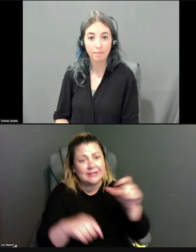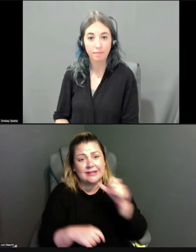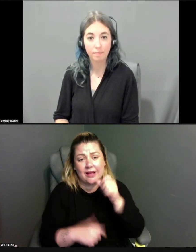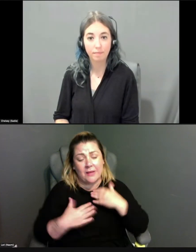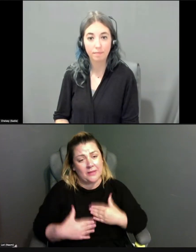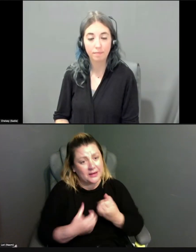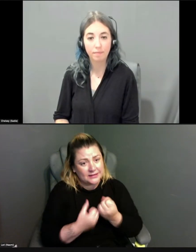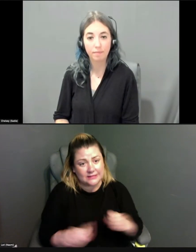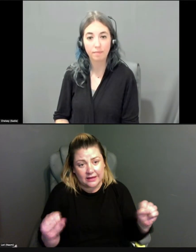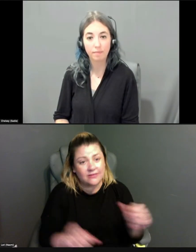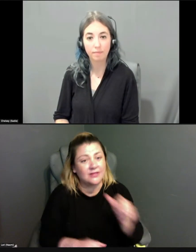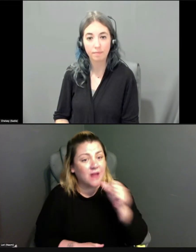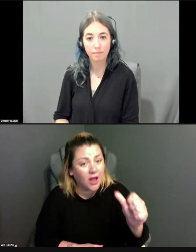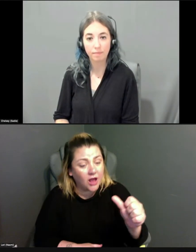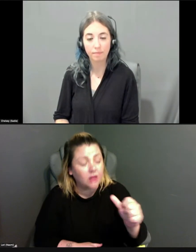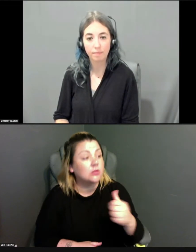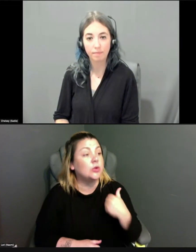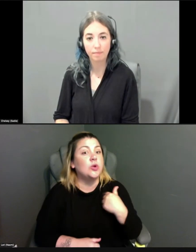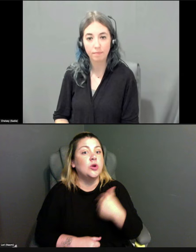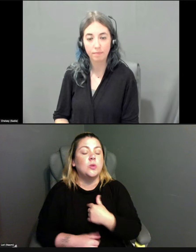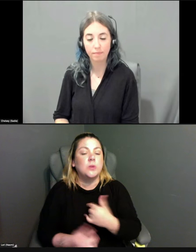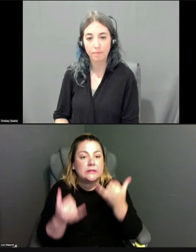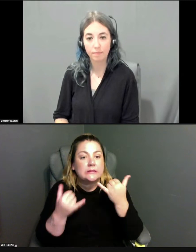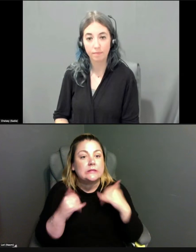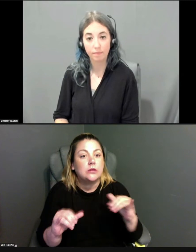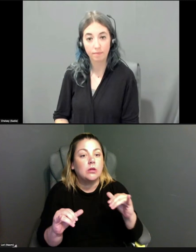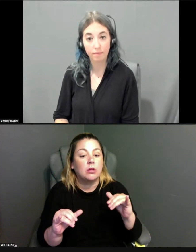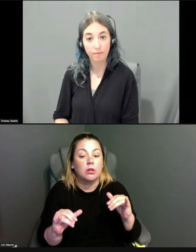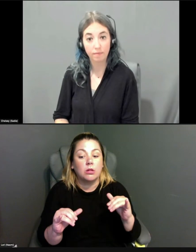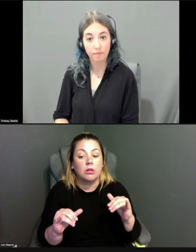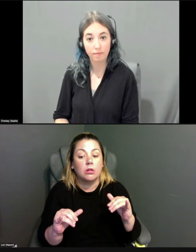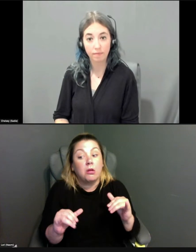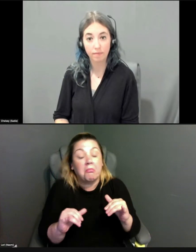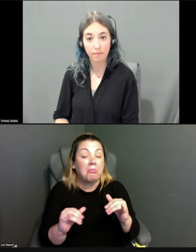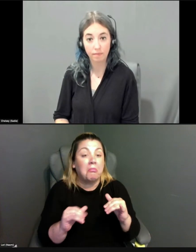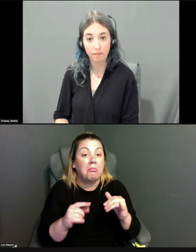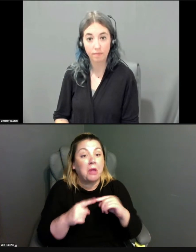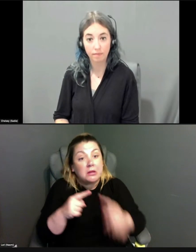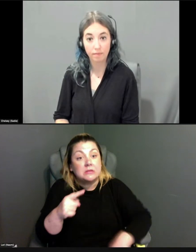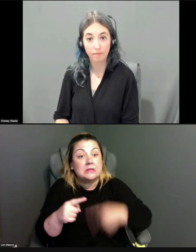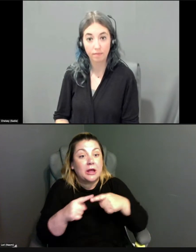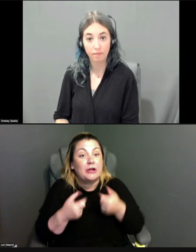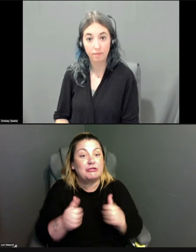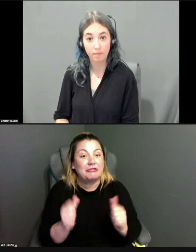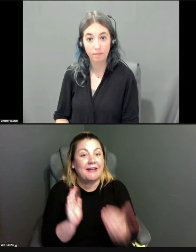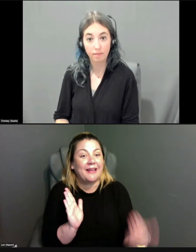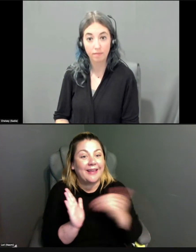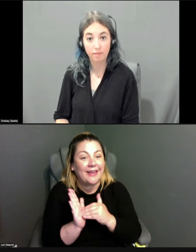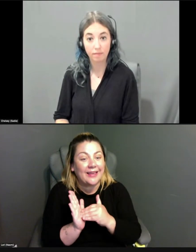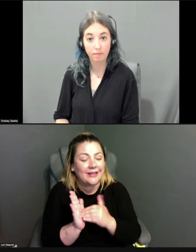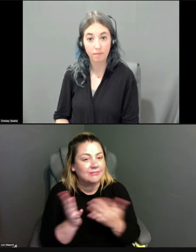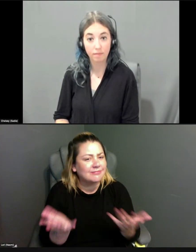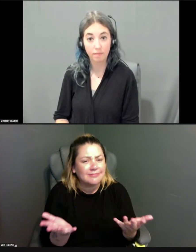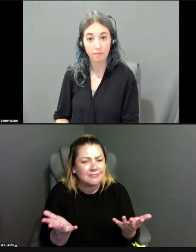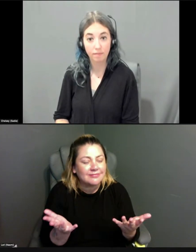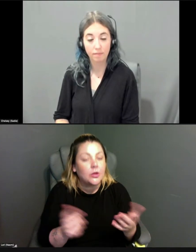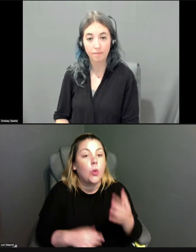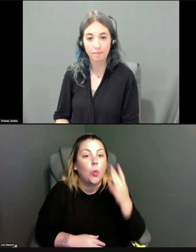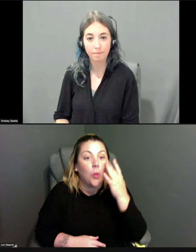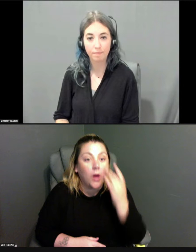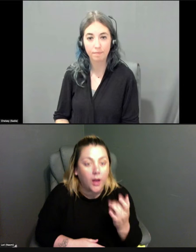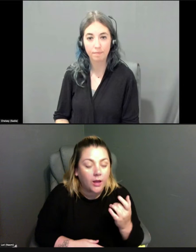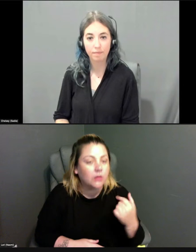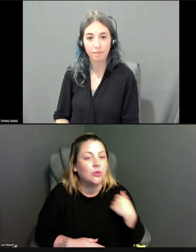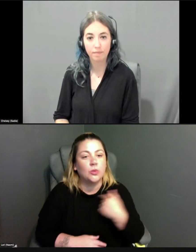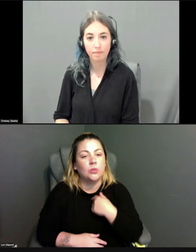things, that we still get drawn back into that dieting cycle because we're not really pursuing any